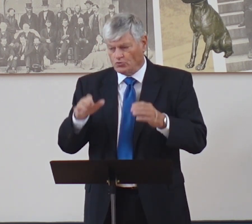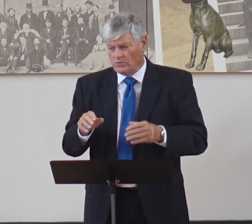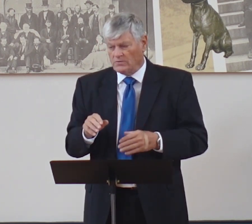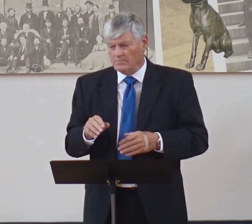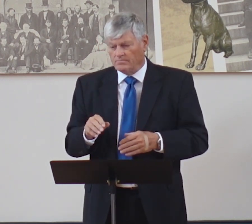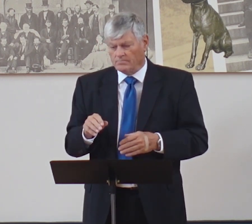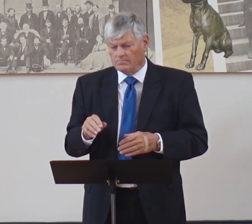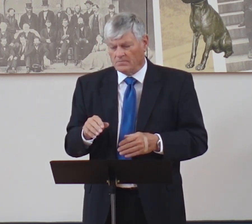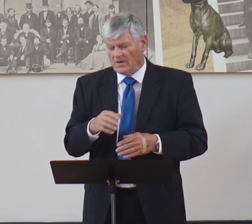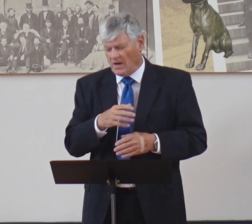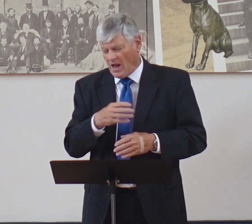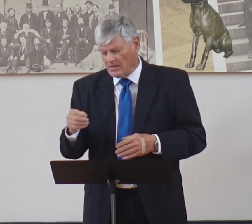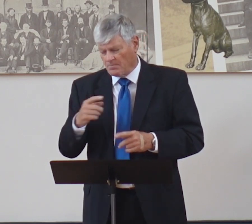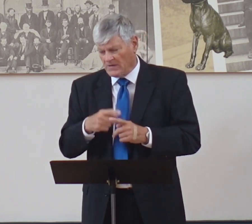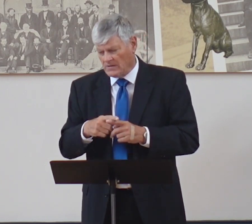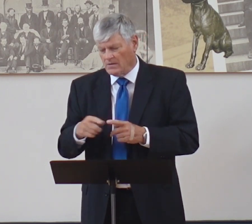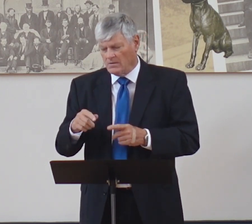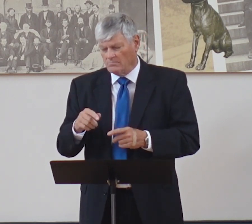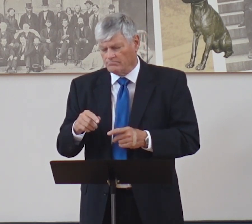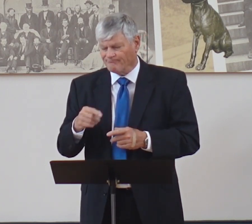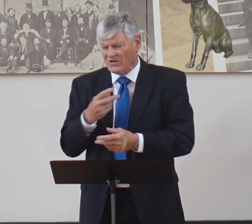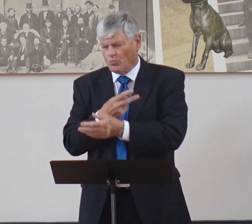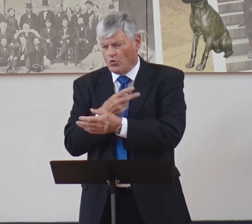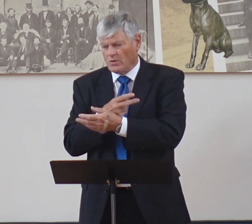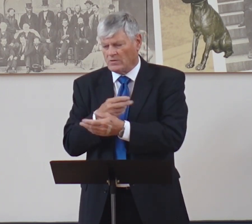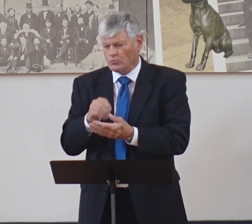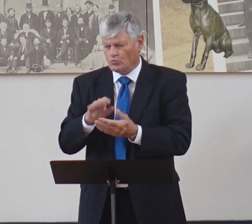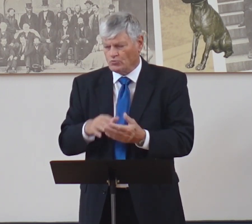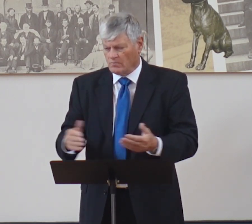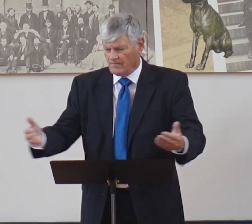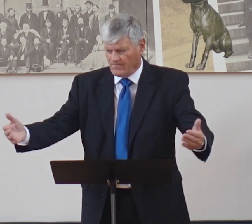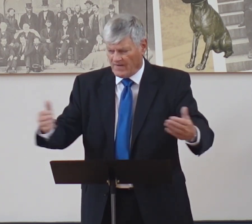the teachers, as well as some grad students,